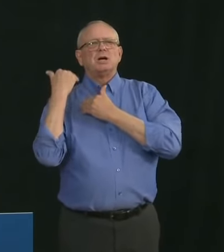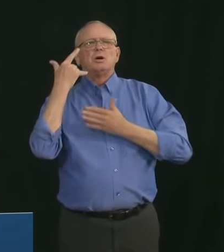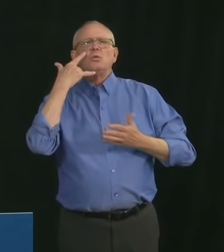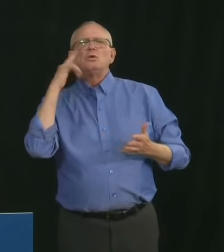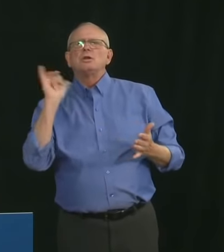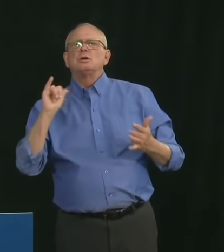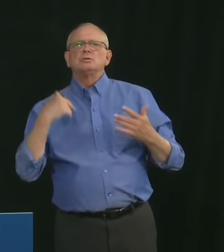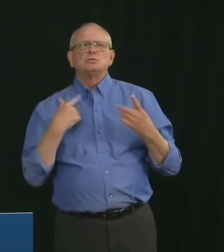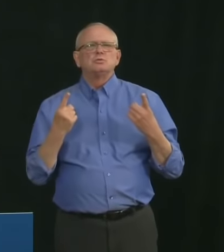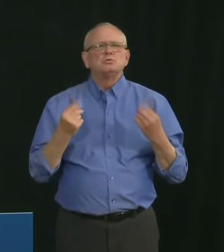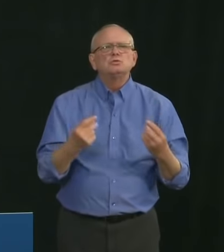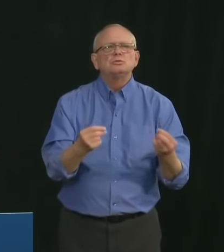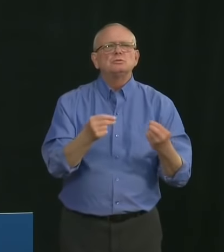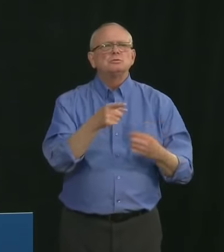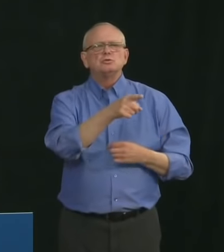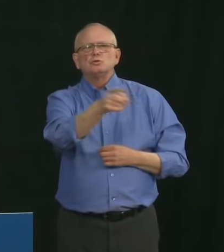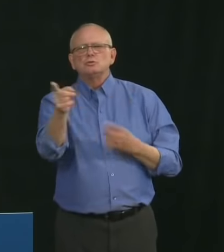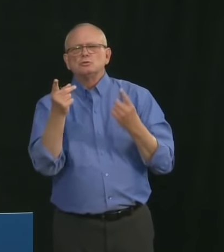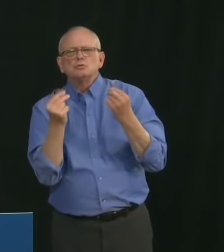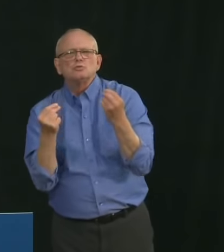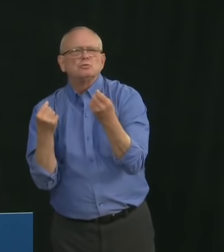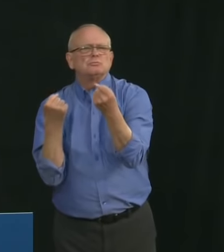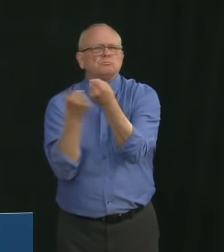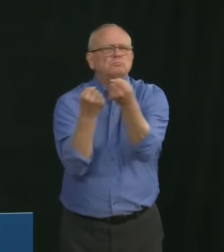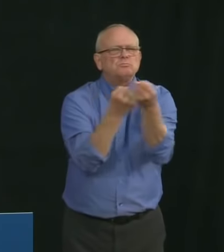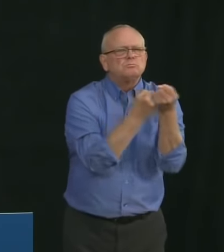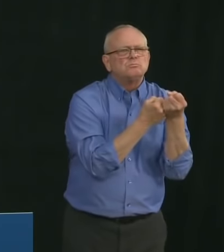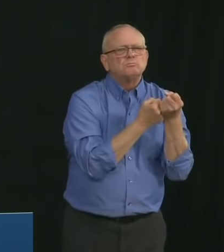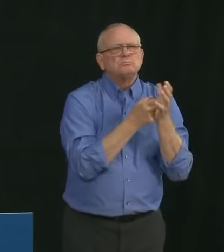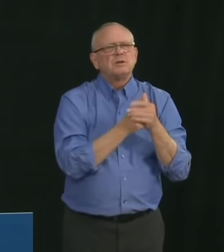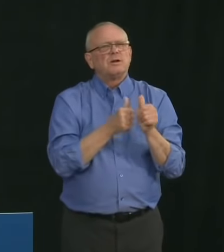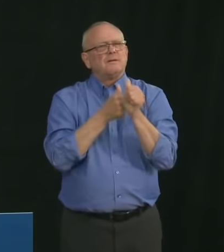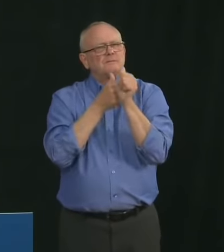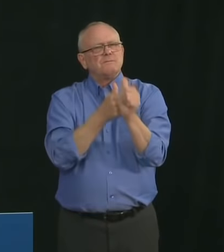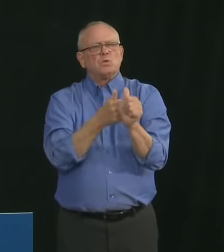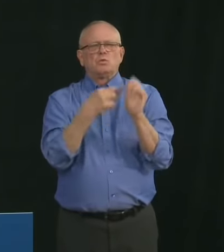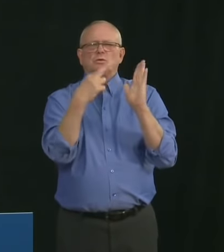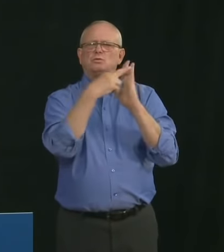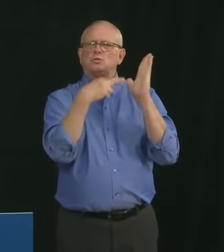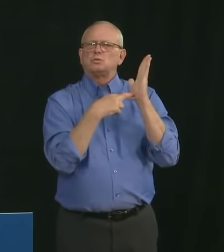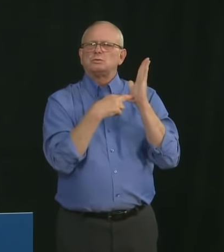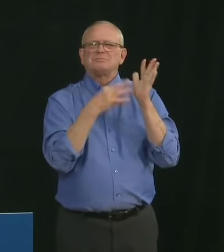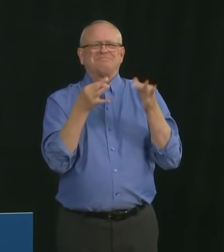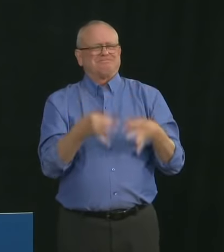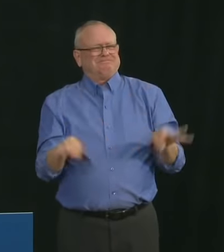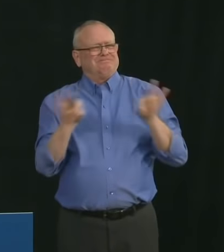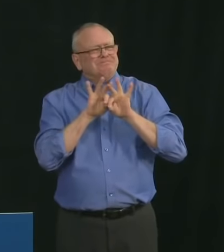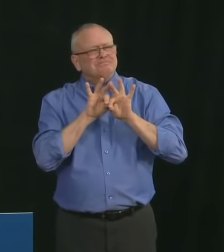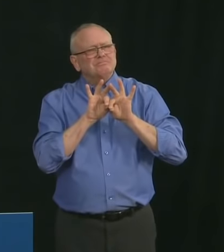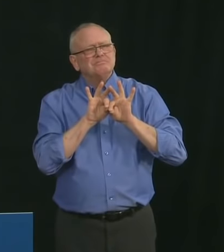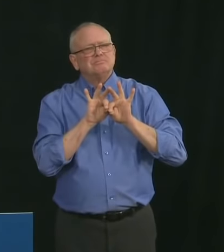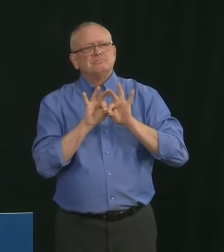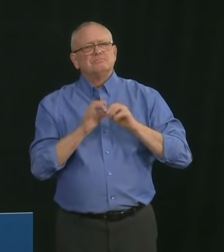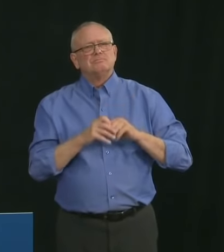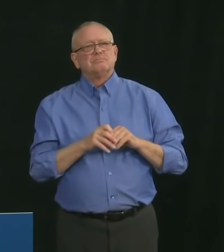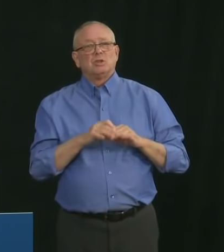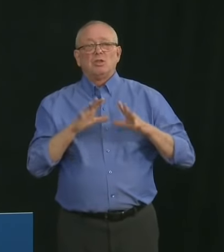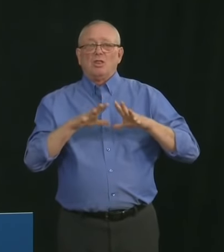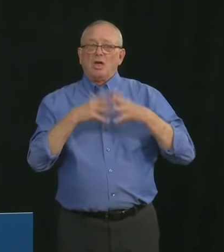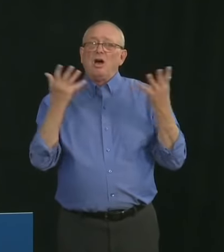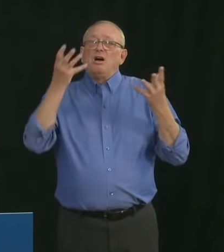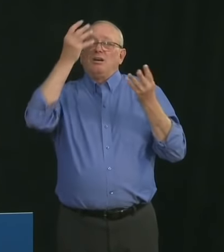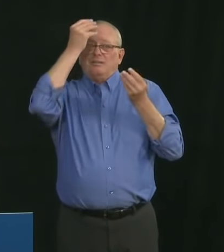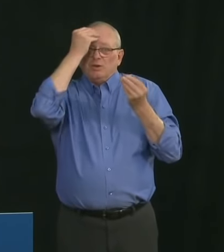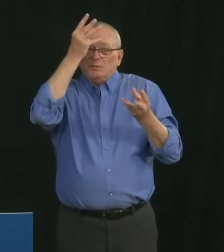We all need to understand the guidelines and the importance of following them. I know there's a lot to learn, and it's natural that people may not